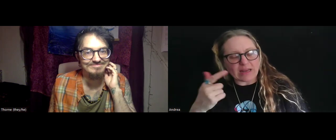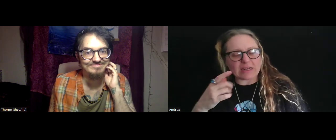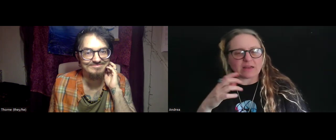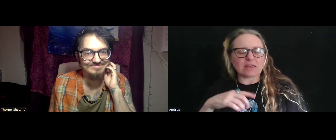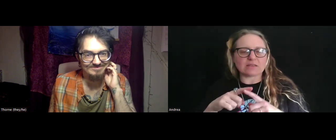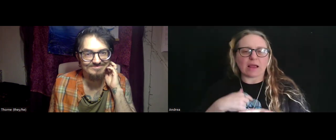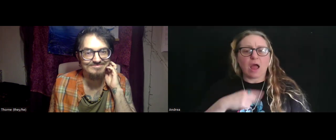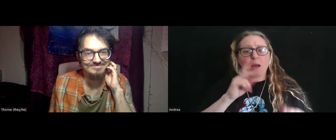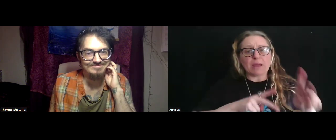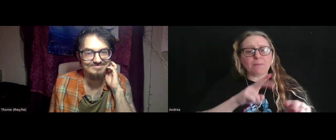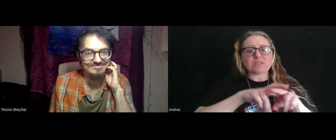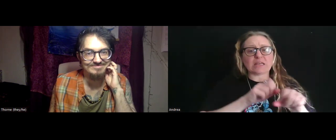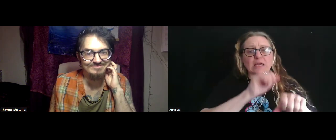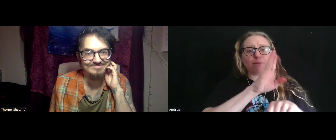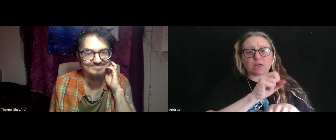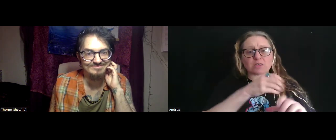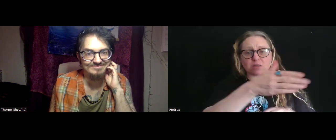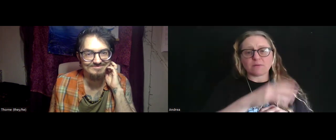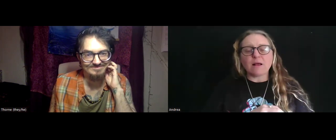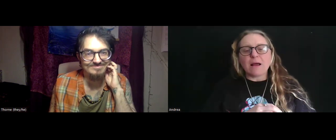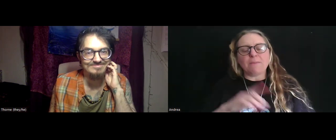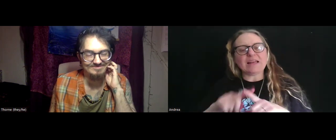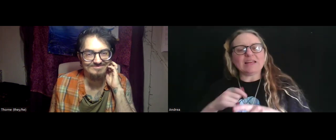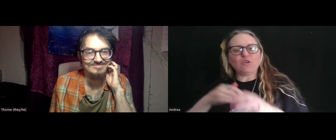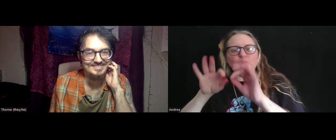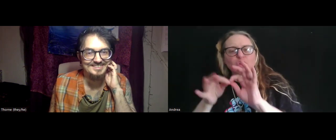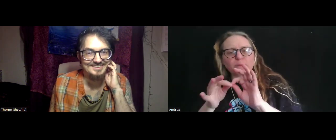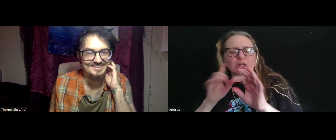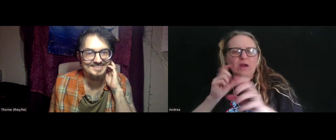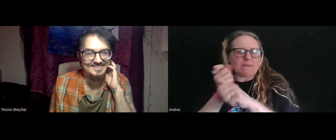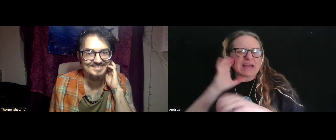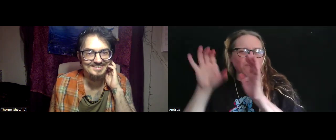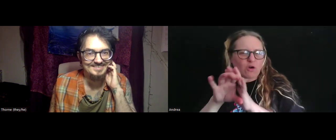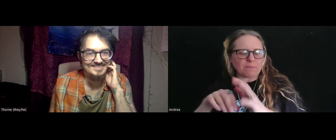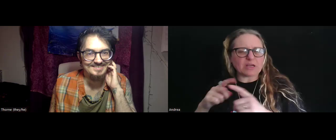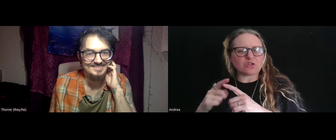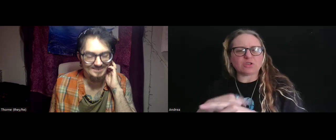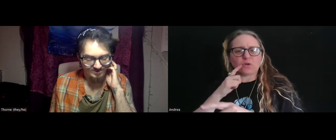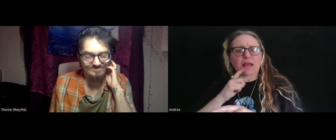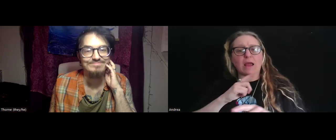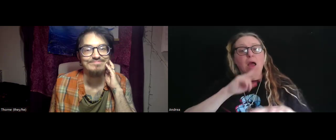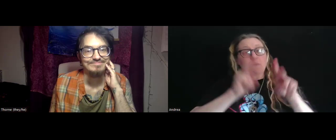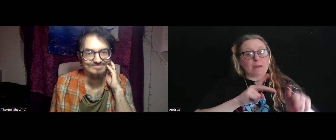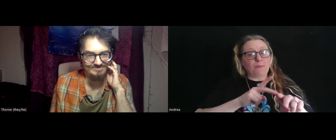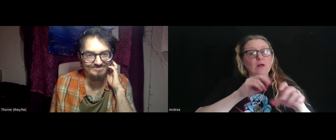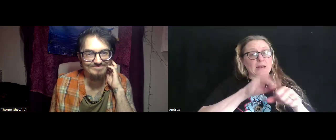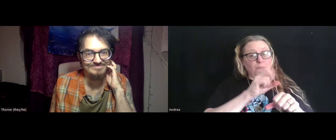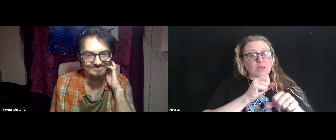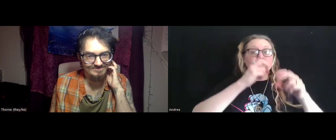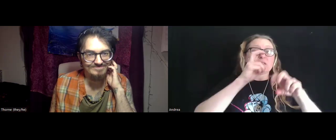Transliterating is like people sitting in a bus. But if you interpret it, you kind of make it more into pictures. So you're like people in a bus